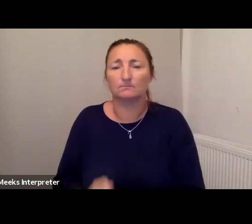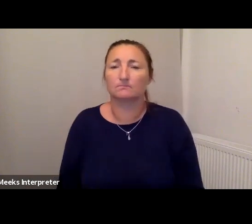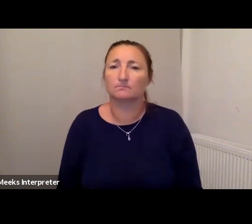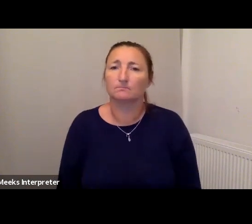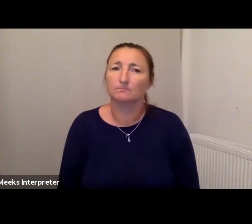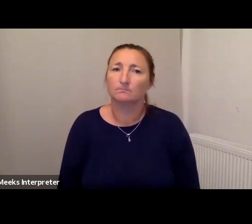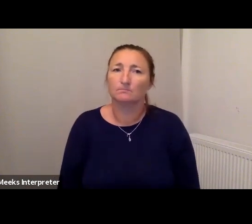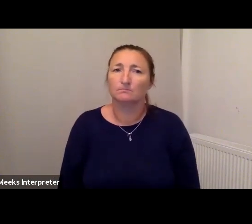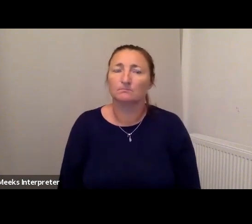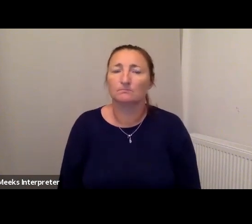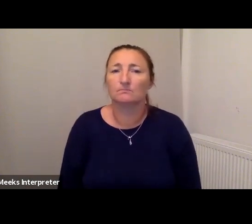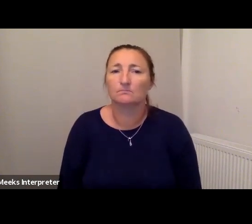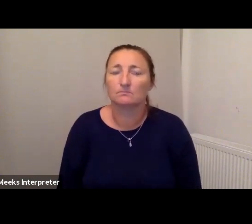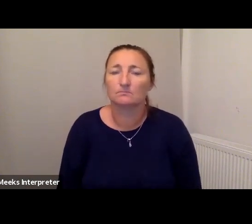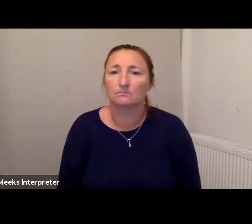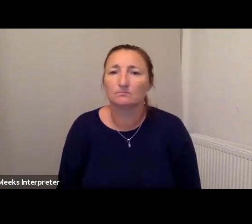sustainable?